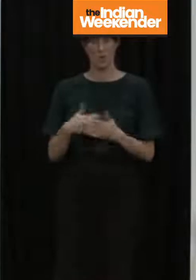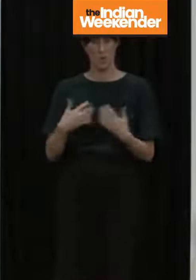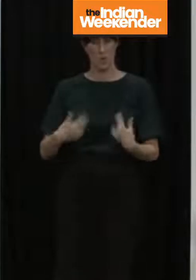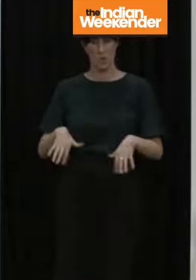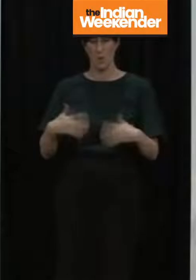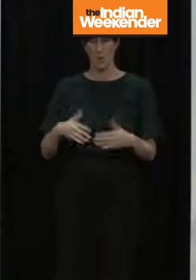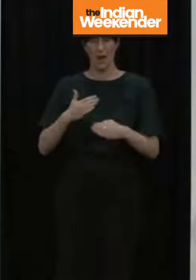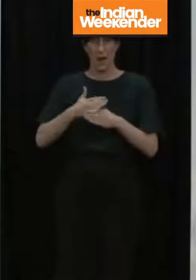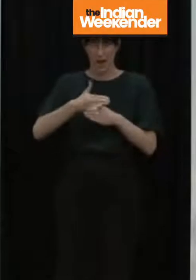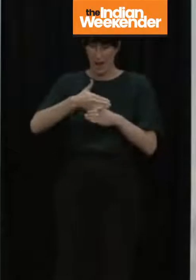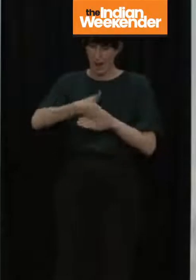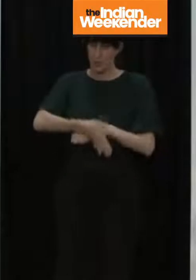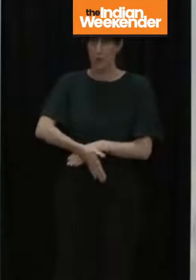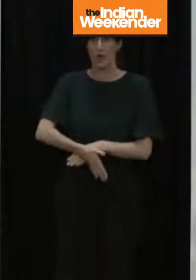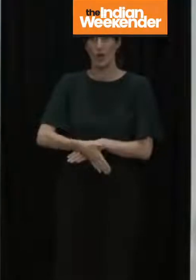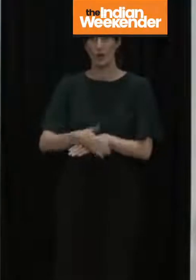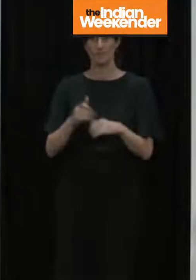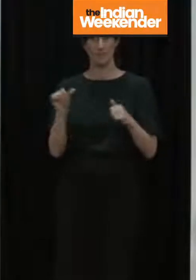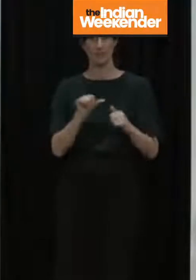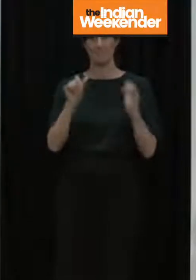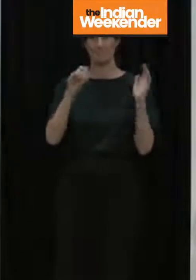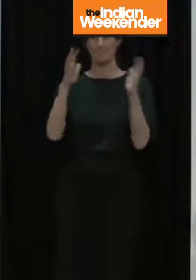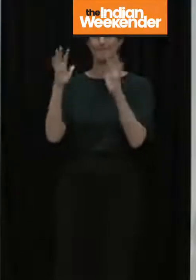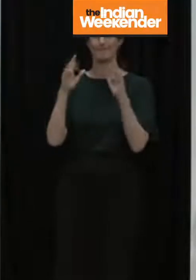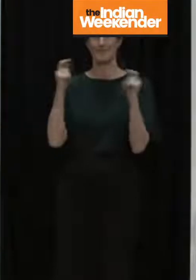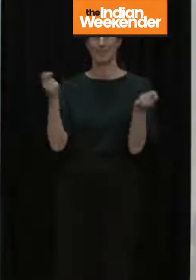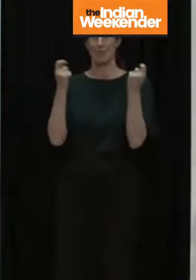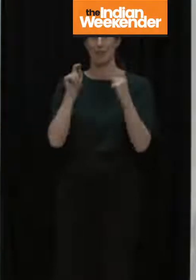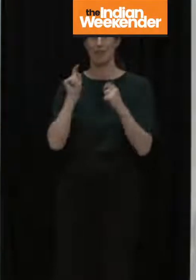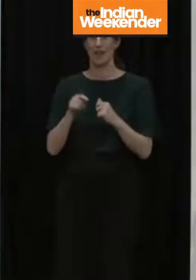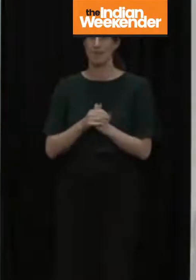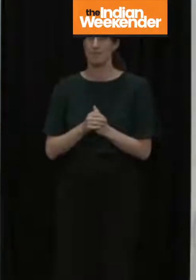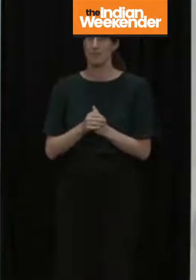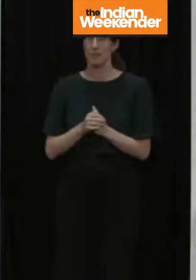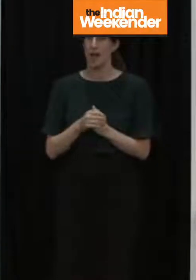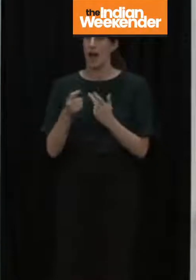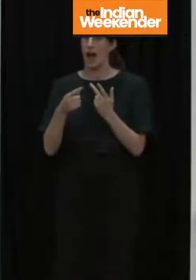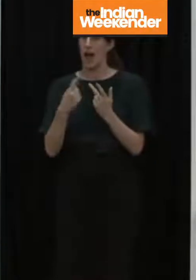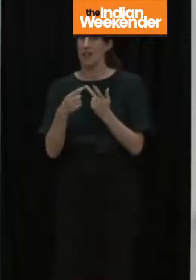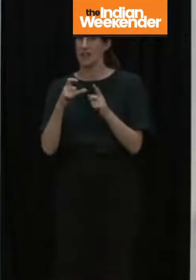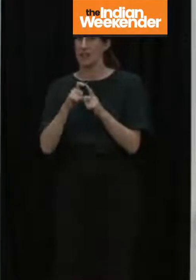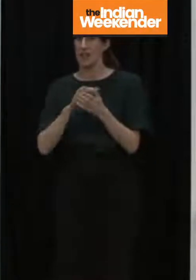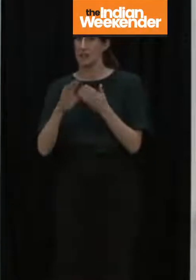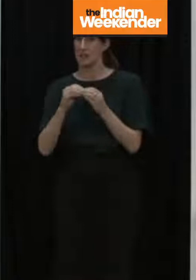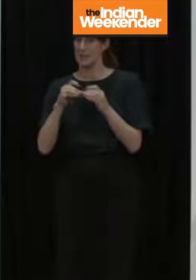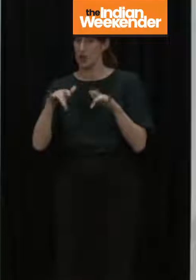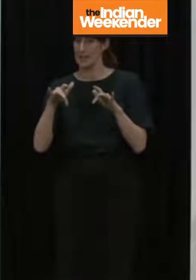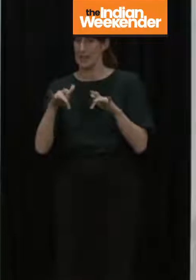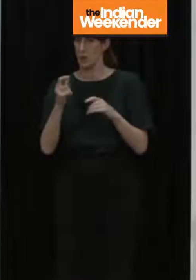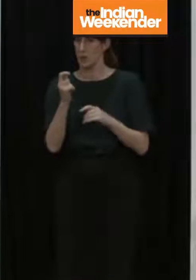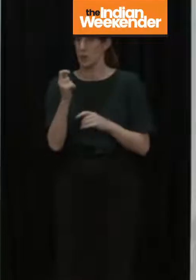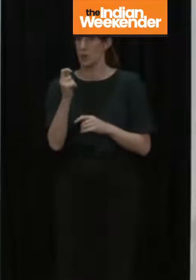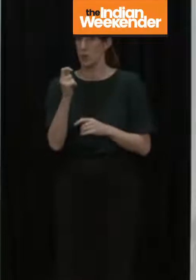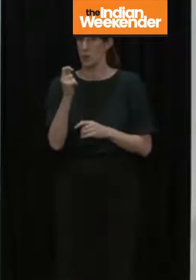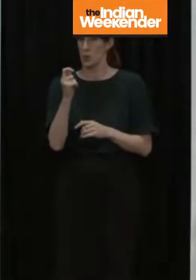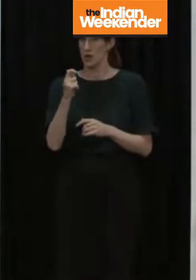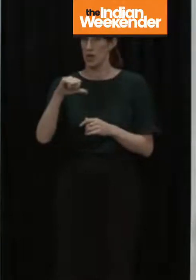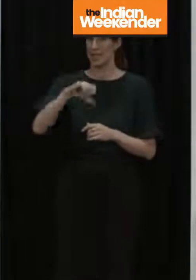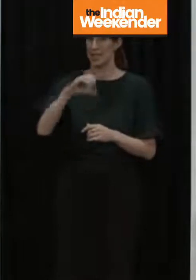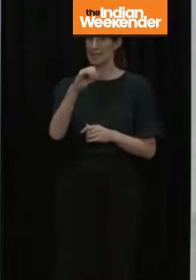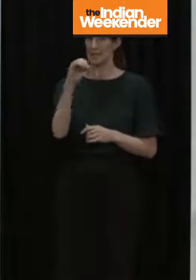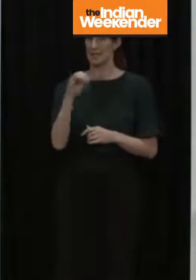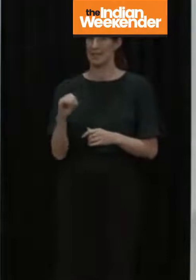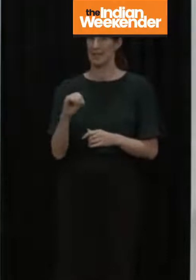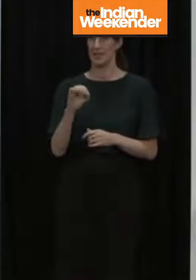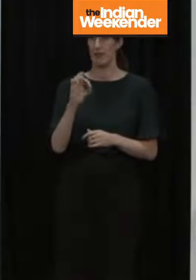getting there deserves to be celebrated. More DHBs are closing in on the 90% mark, boosting New Zealand's overall first dose